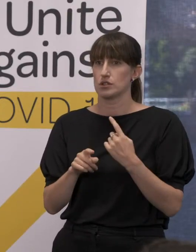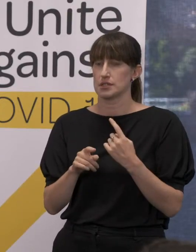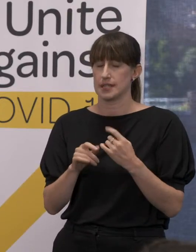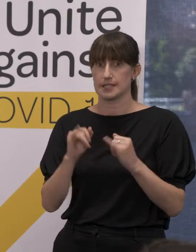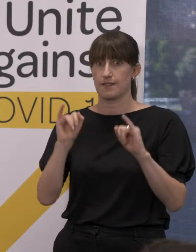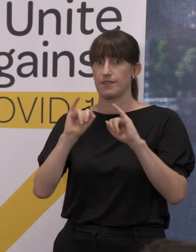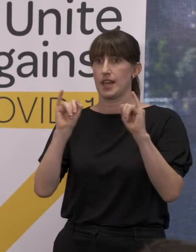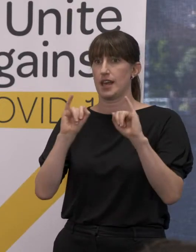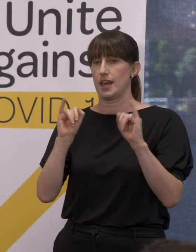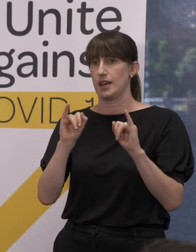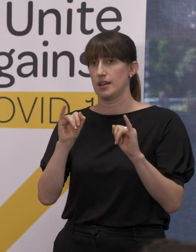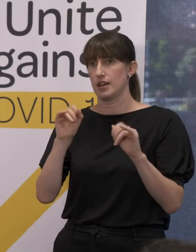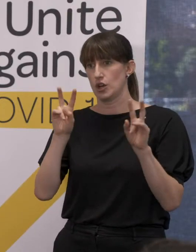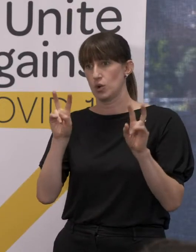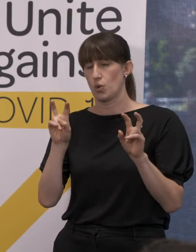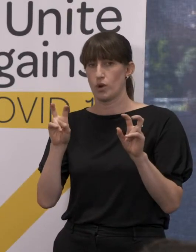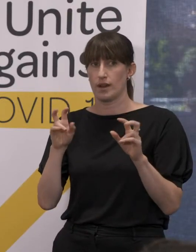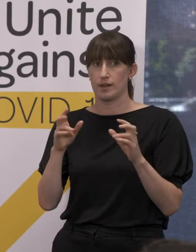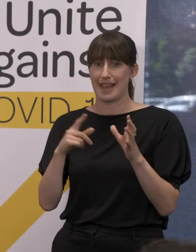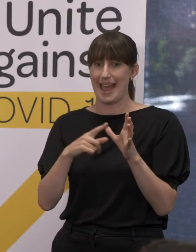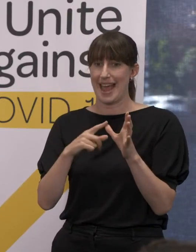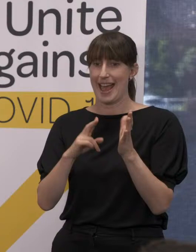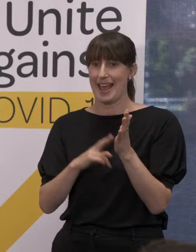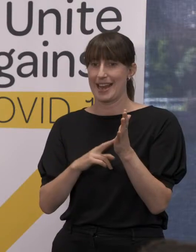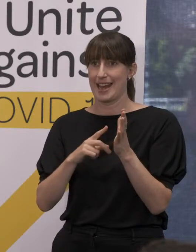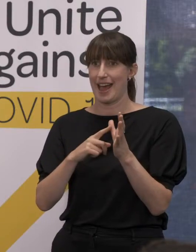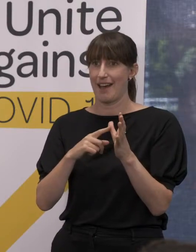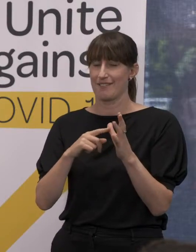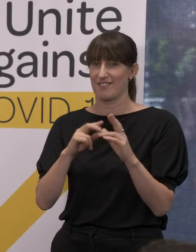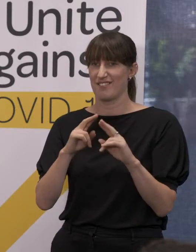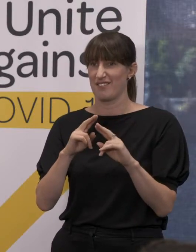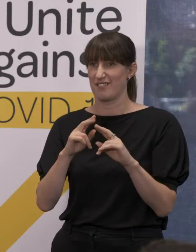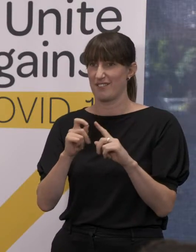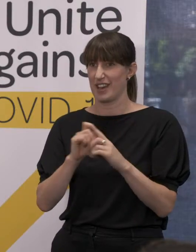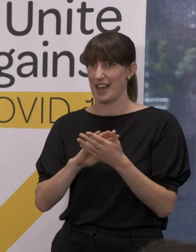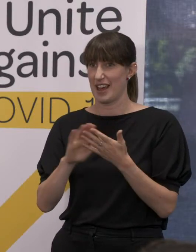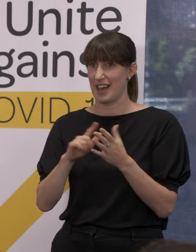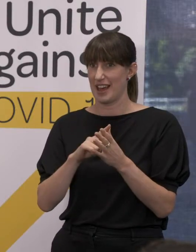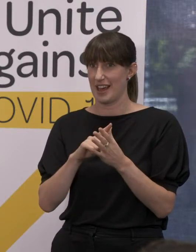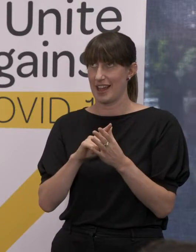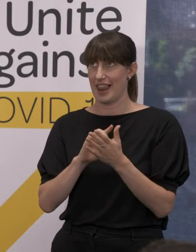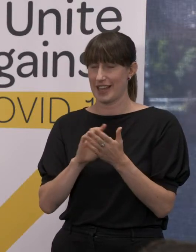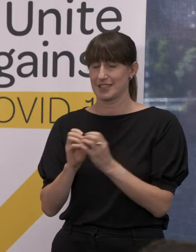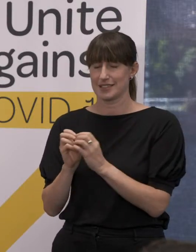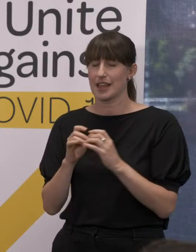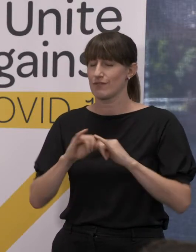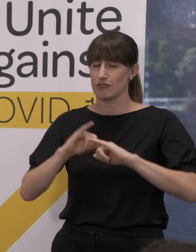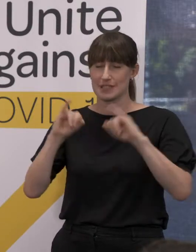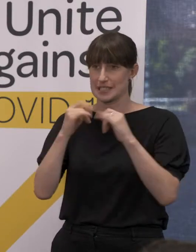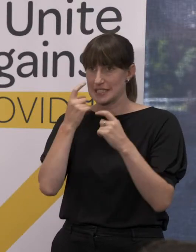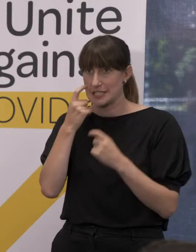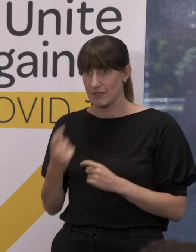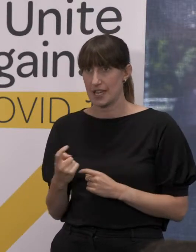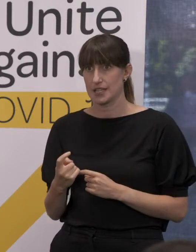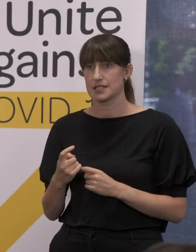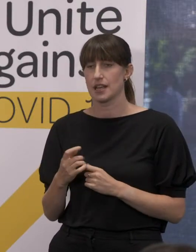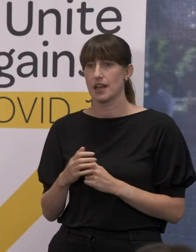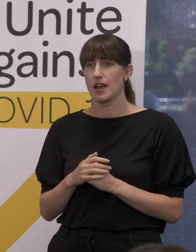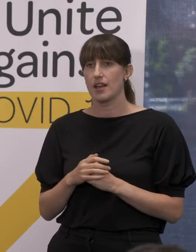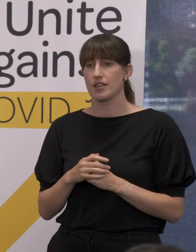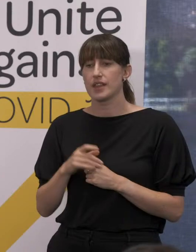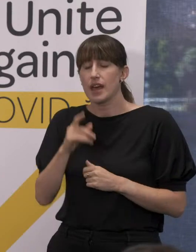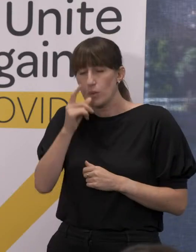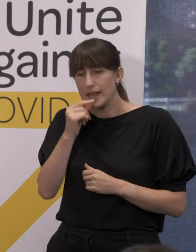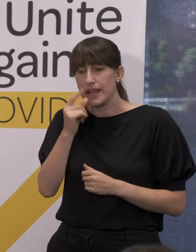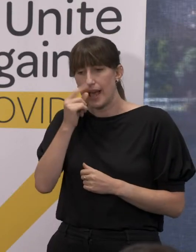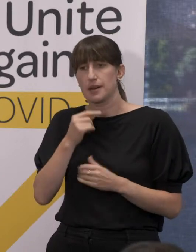anaphylaxis, where people have this immediate reaction, is very manageable, and this is something that our